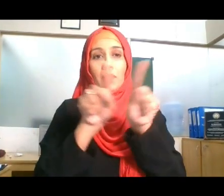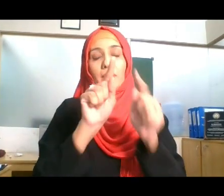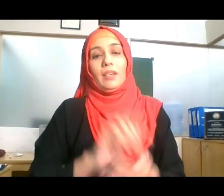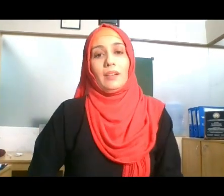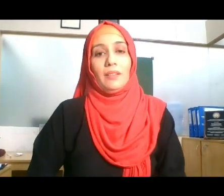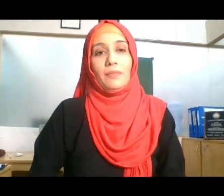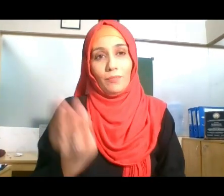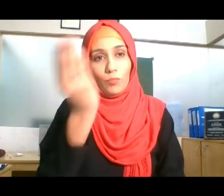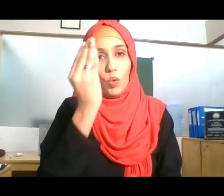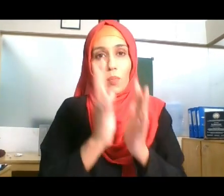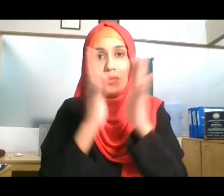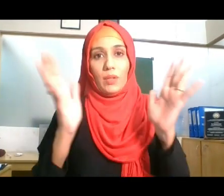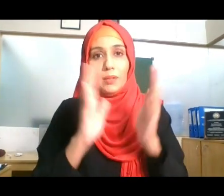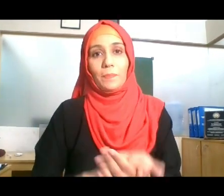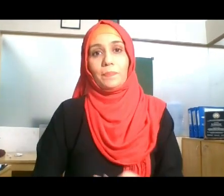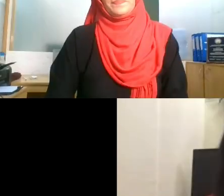Thank you.